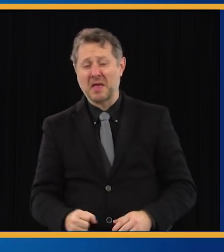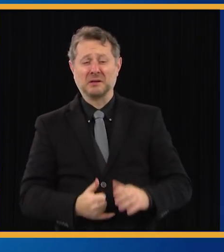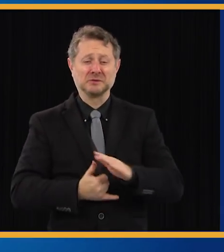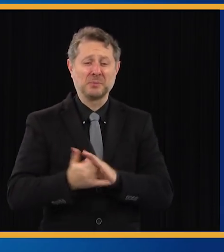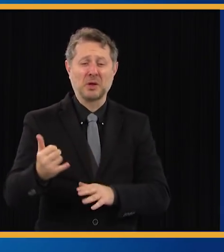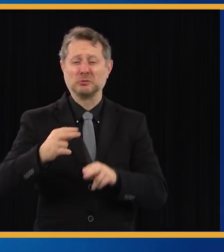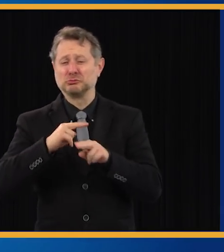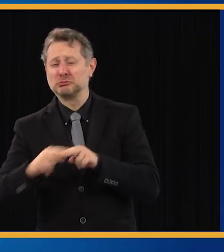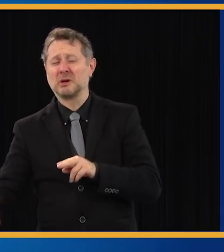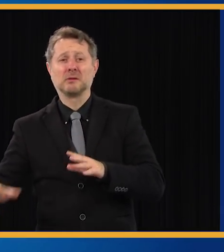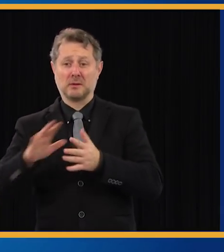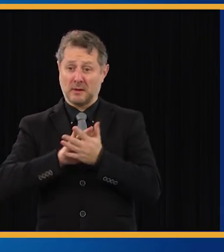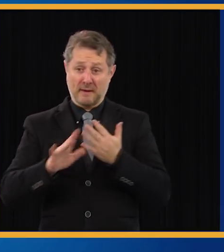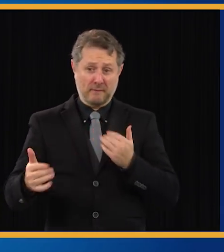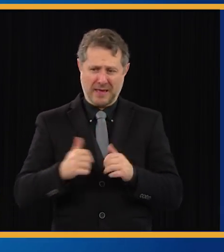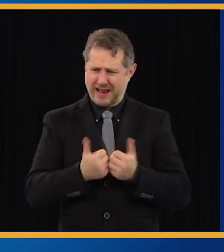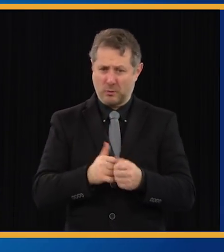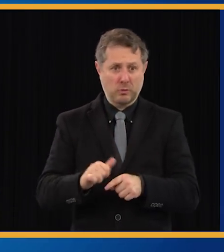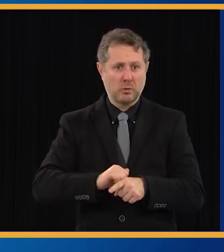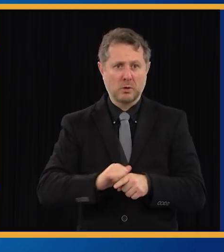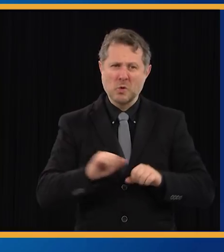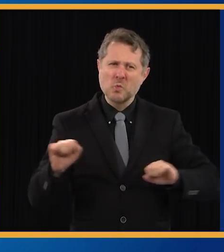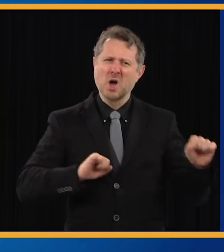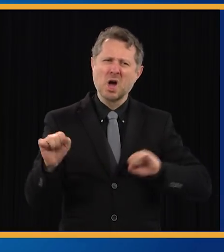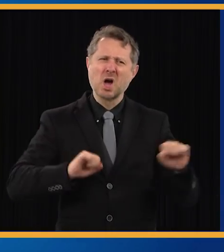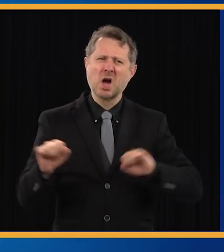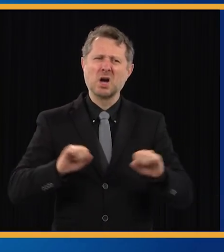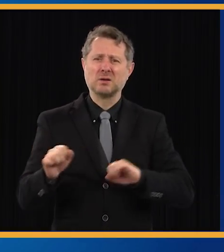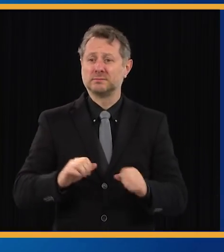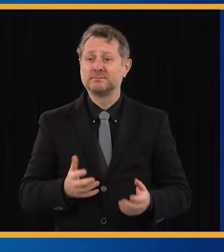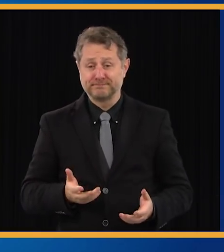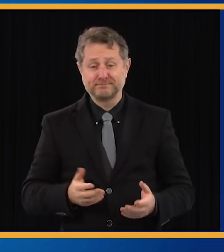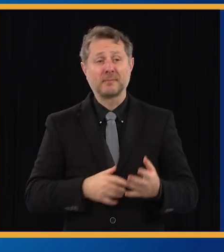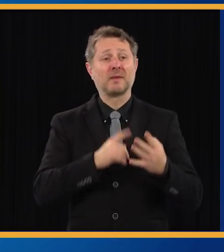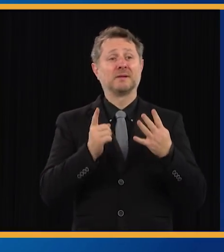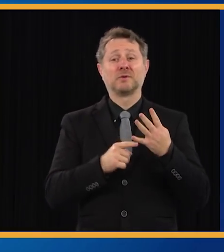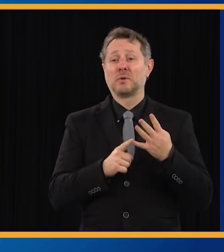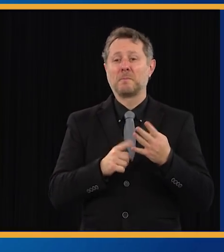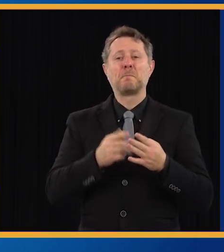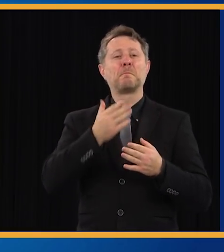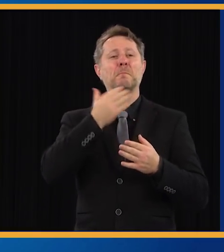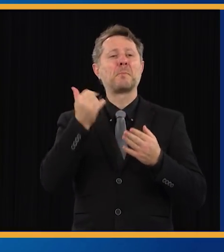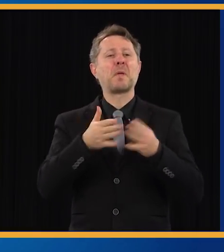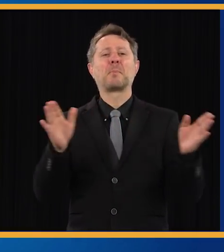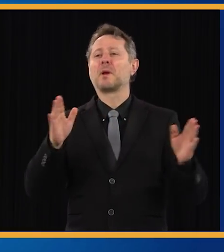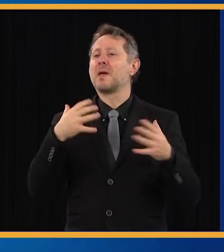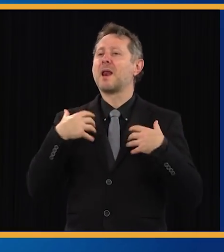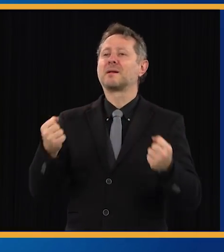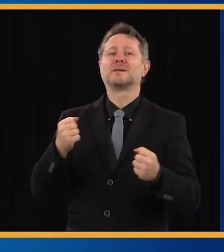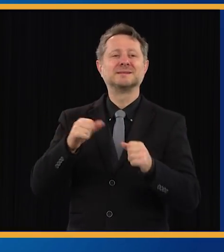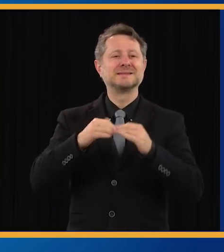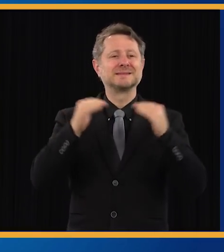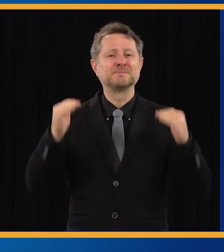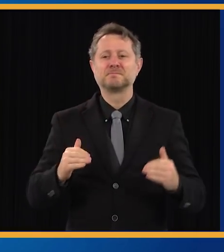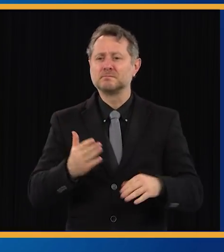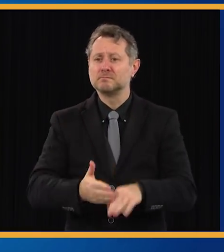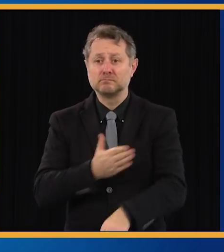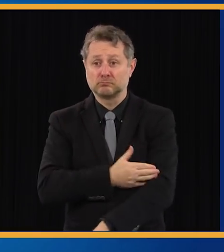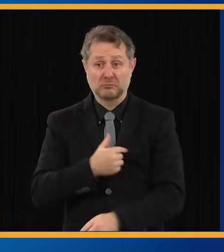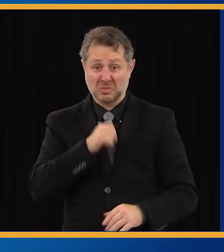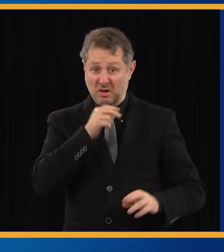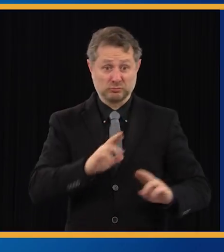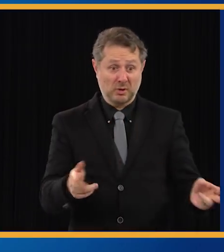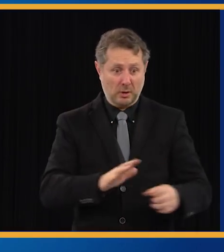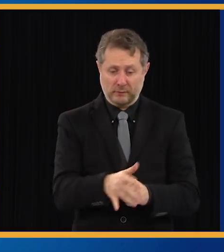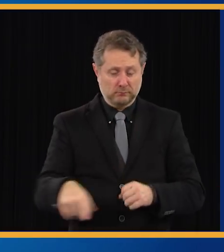And we're still trying to figure it out. And then how do you have a better public health system? Because we were not ready for this. Our